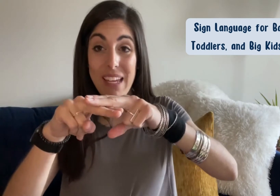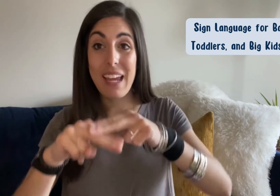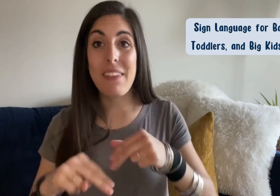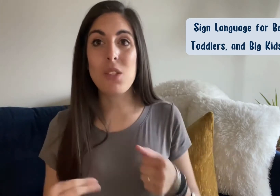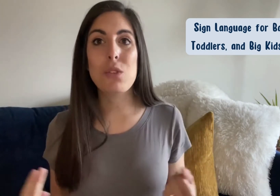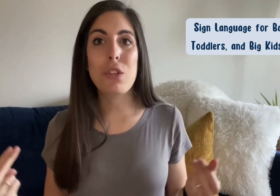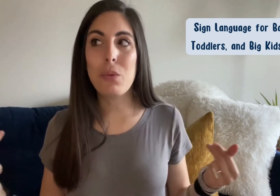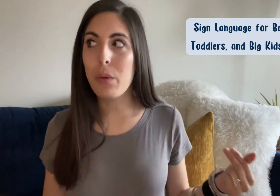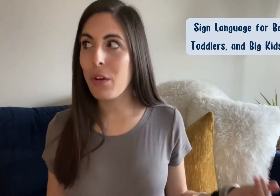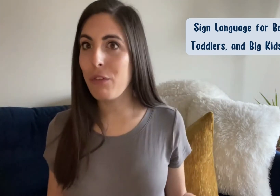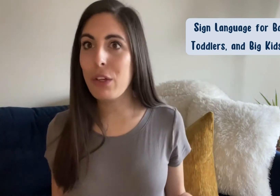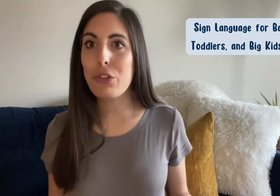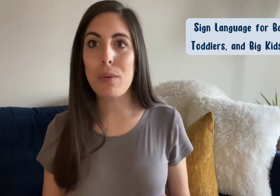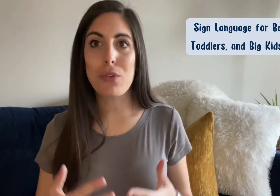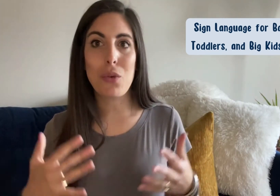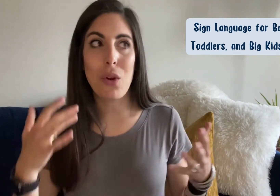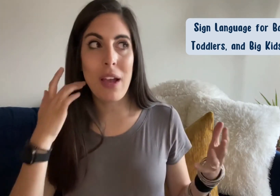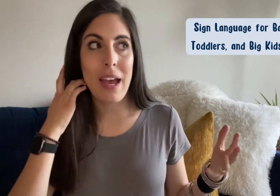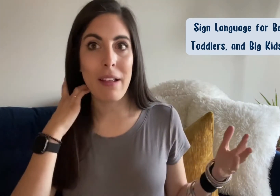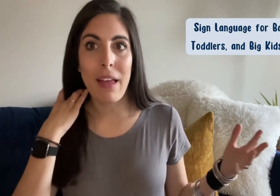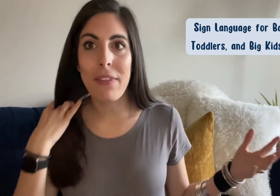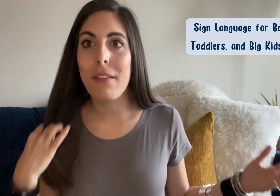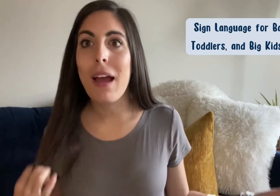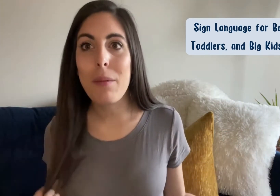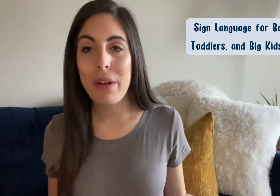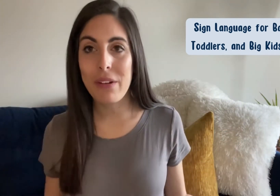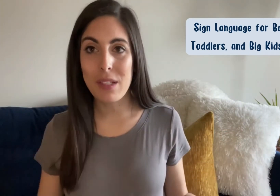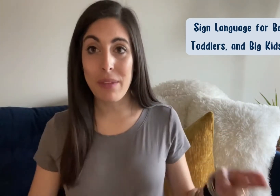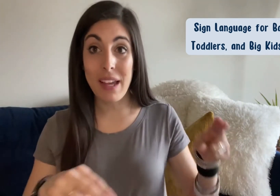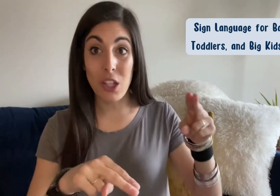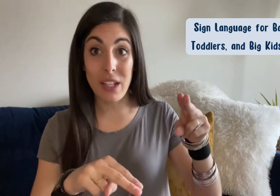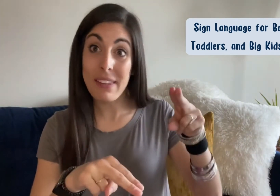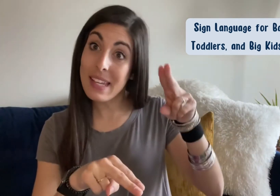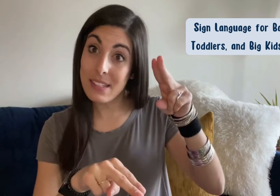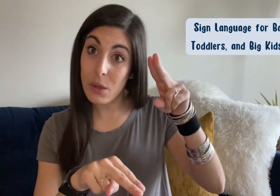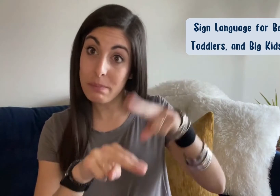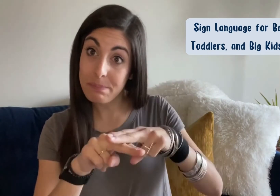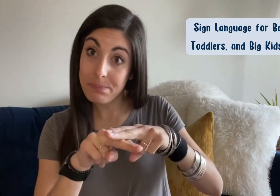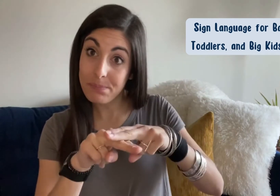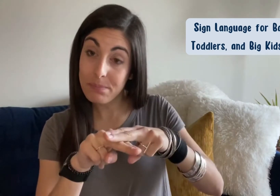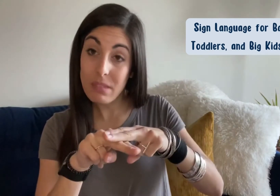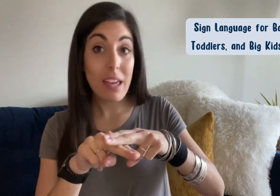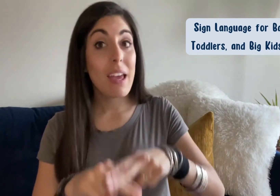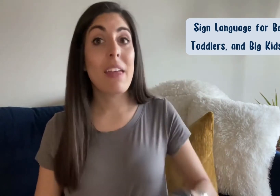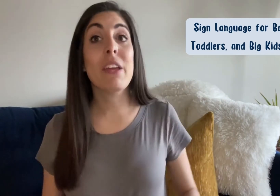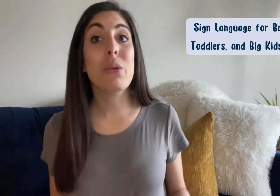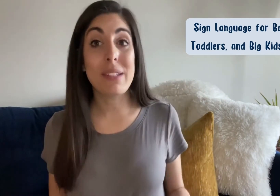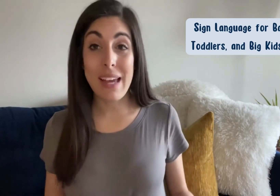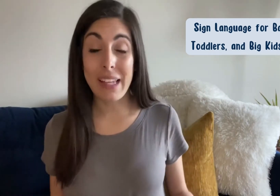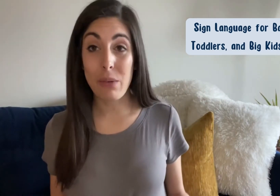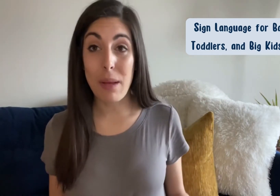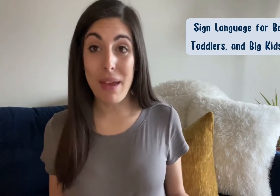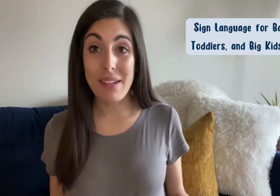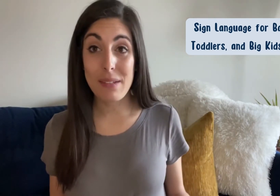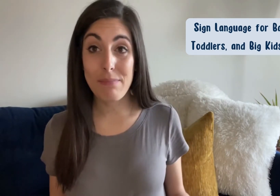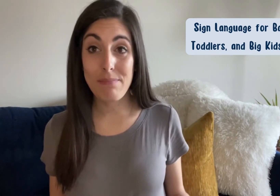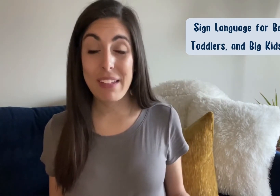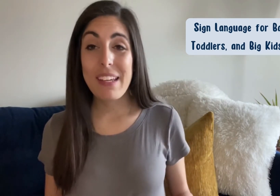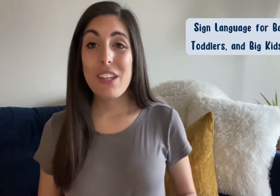And this was good when we were on field trips or at the library or something. I could look at the kids and go, and they knew exactly what I meant.